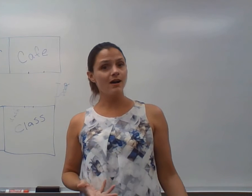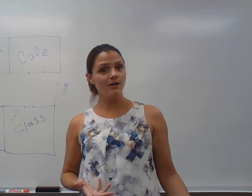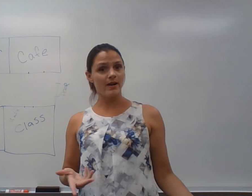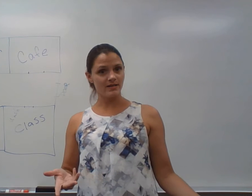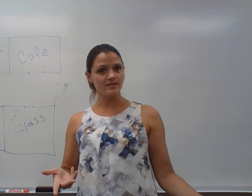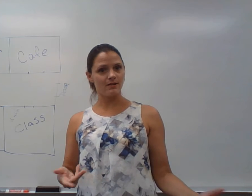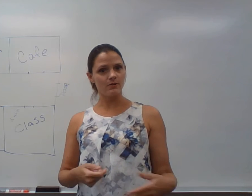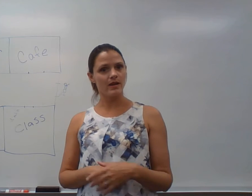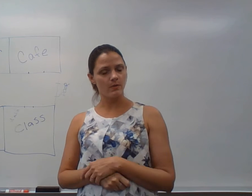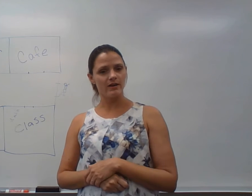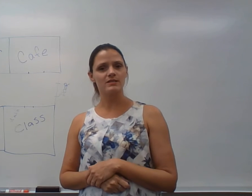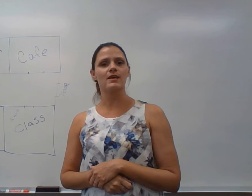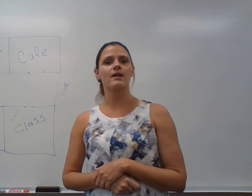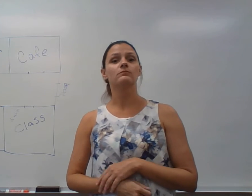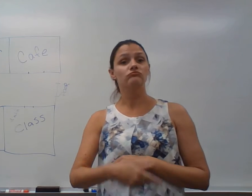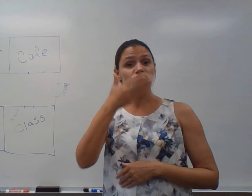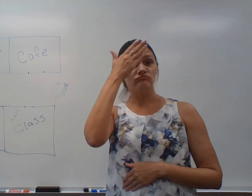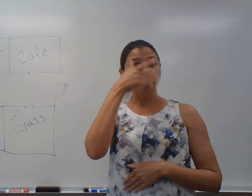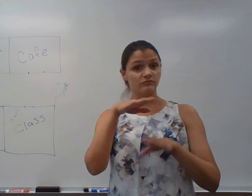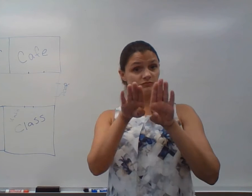Oh, ASL. Okay, where is that?